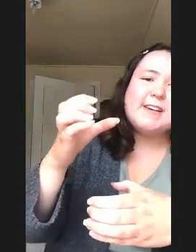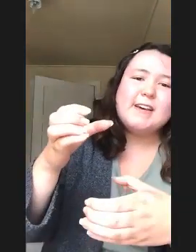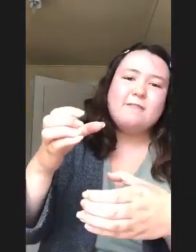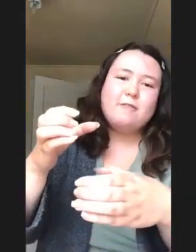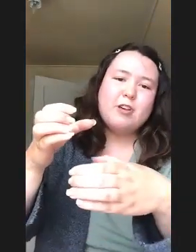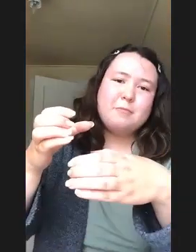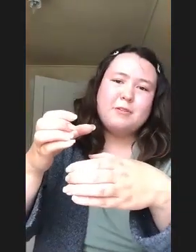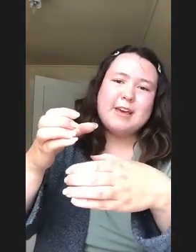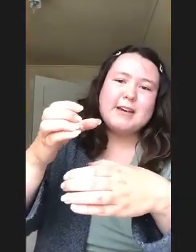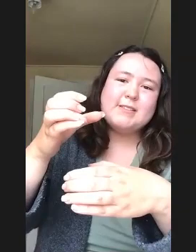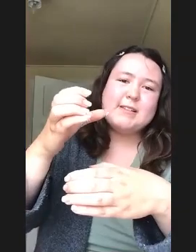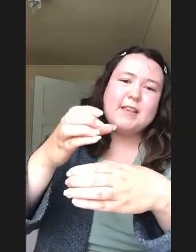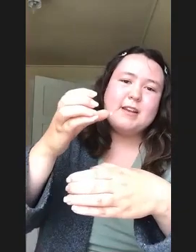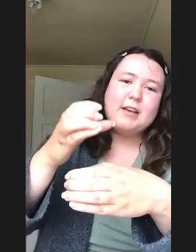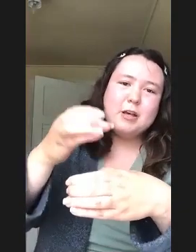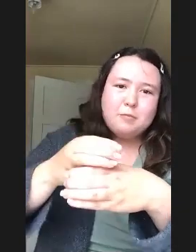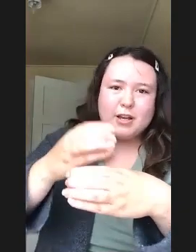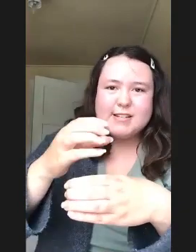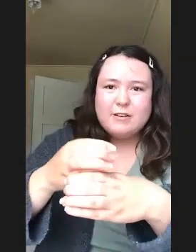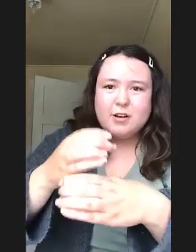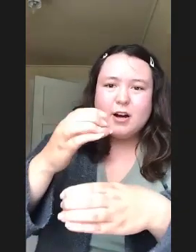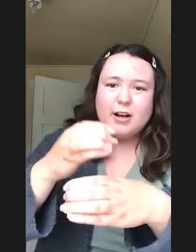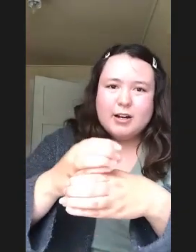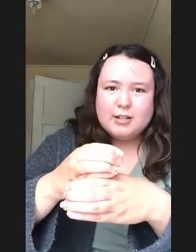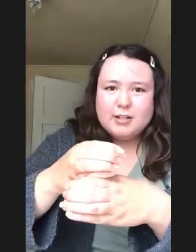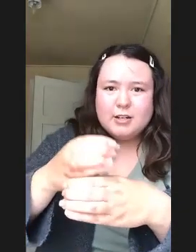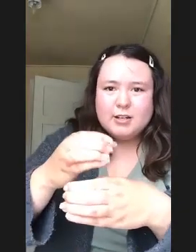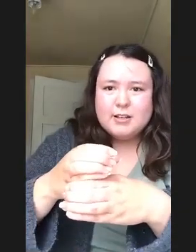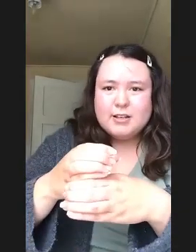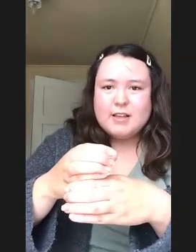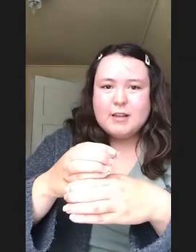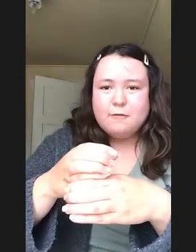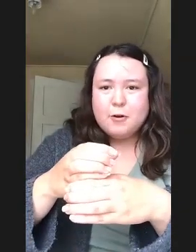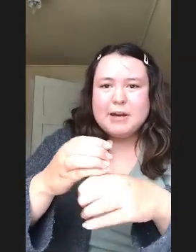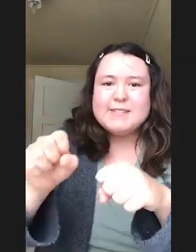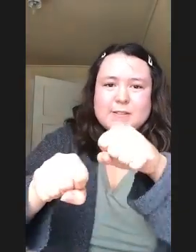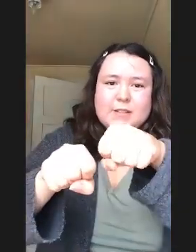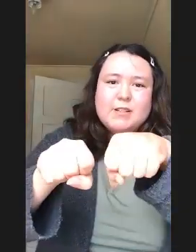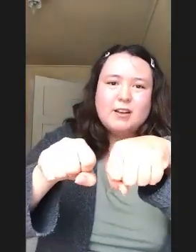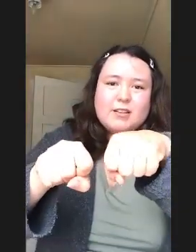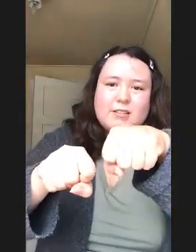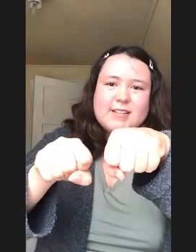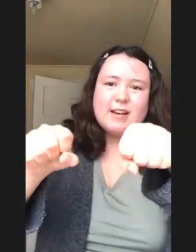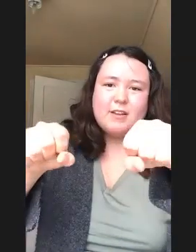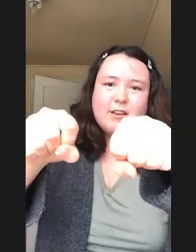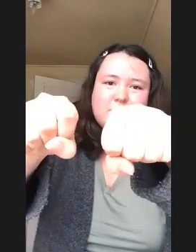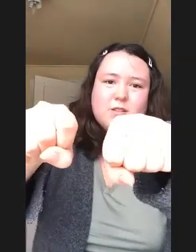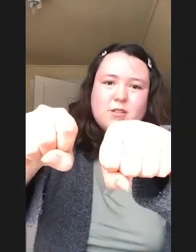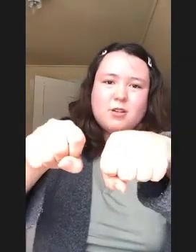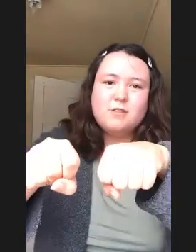C with both hands and then bring it down, car. And then for bicycle, it's just kind of like your 2